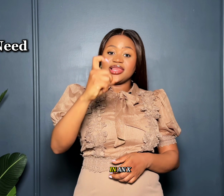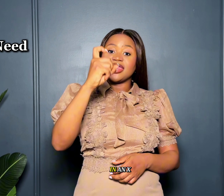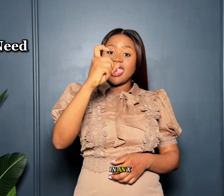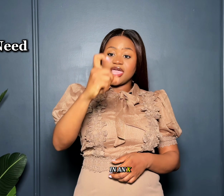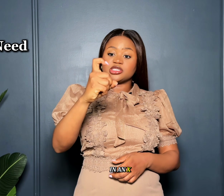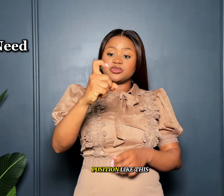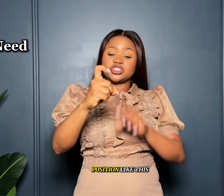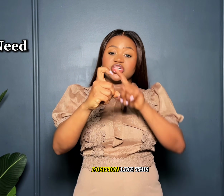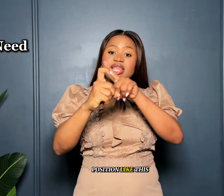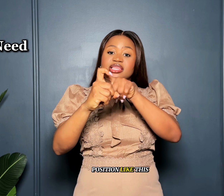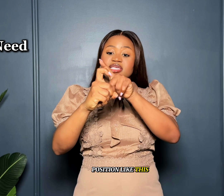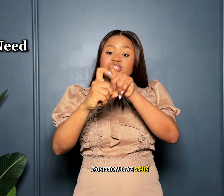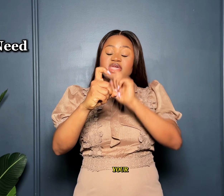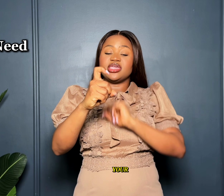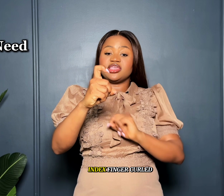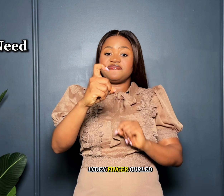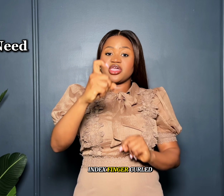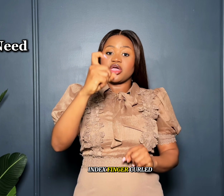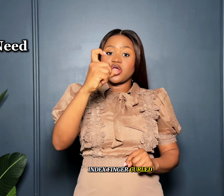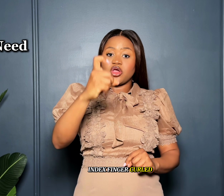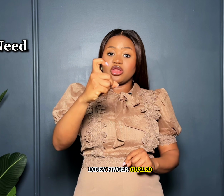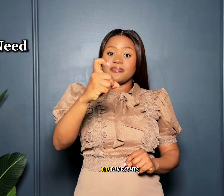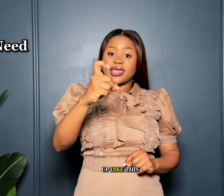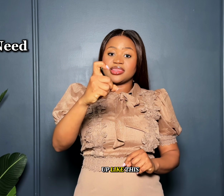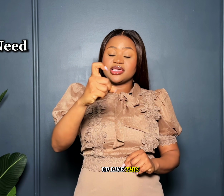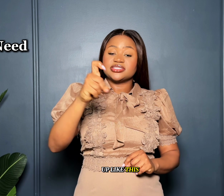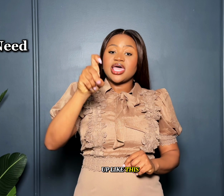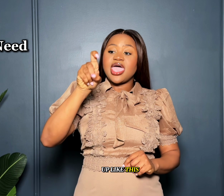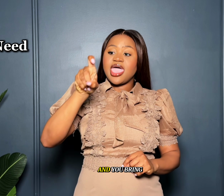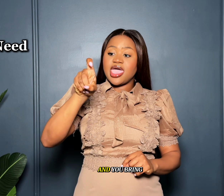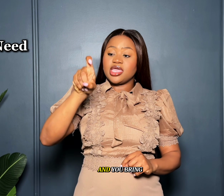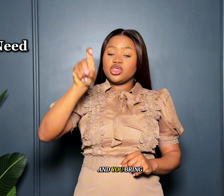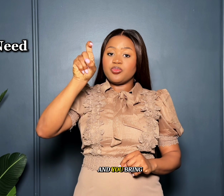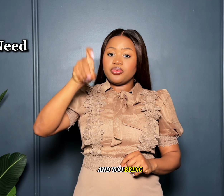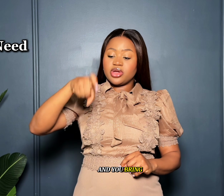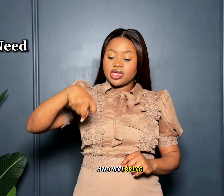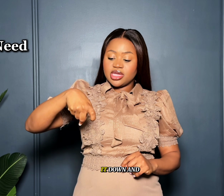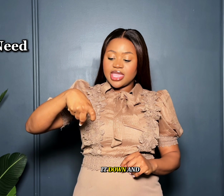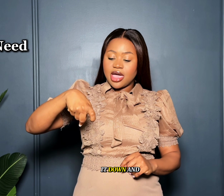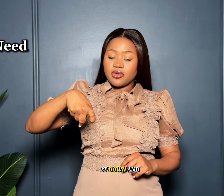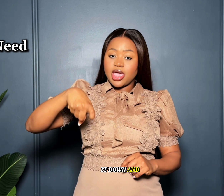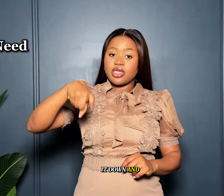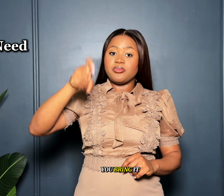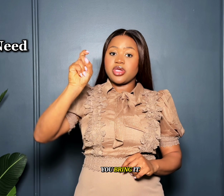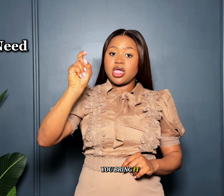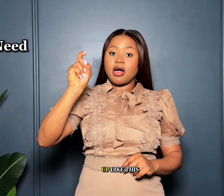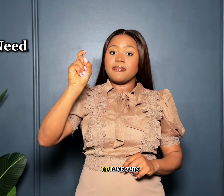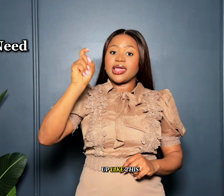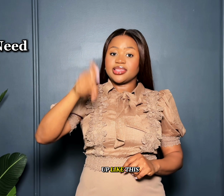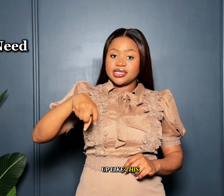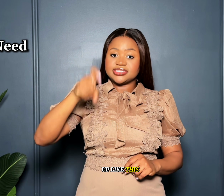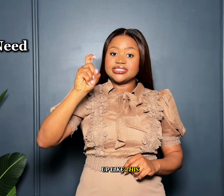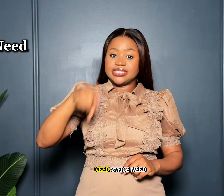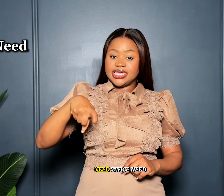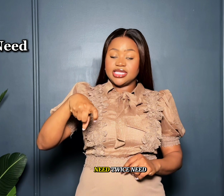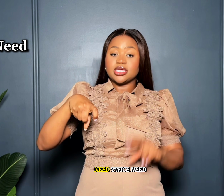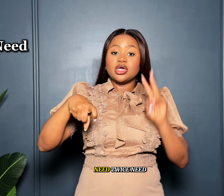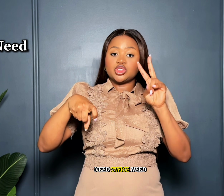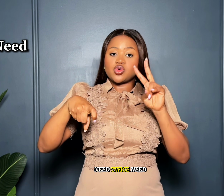the X position like this, your index finger curled up like this, and you bring it down and you bring it up like this. Need.